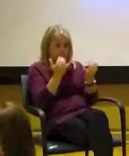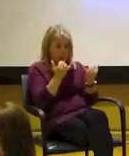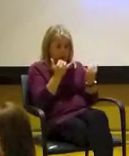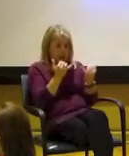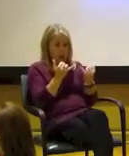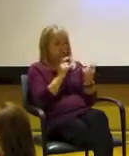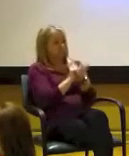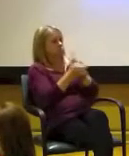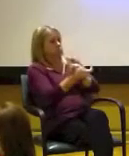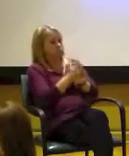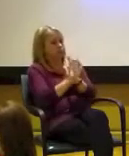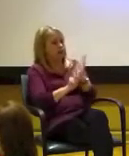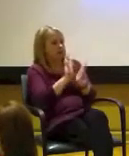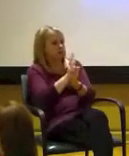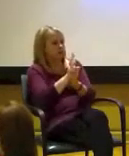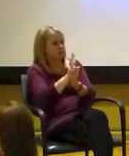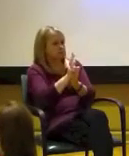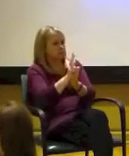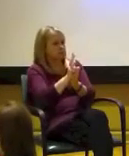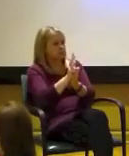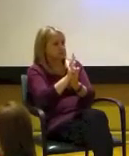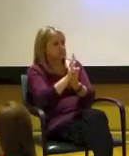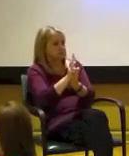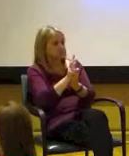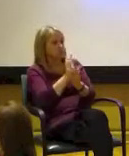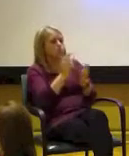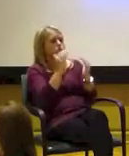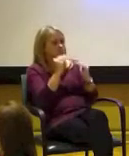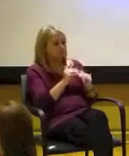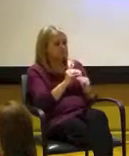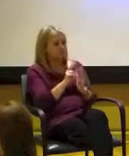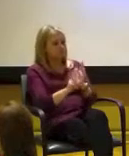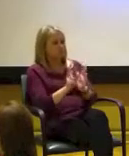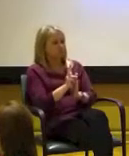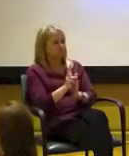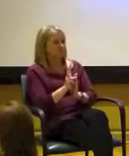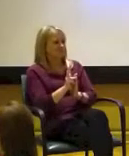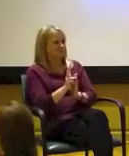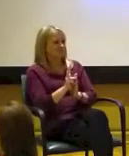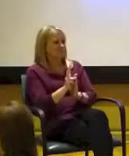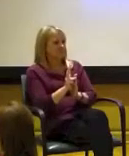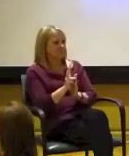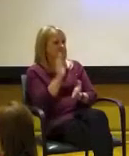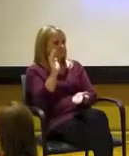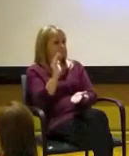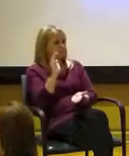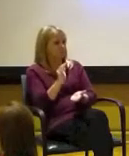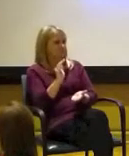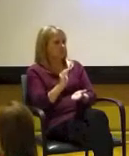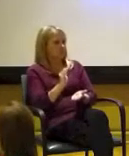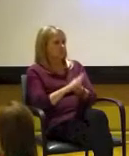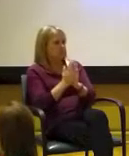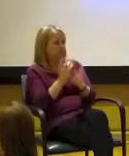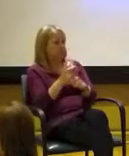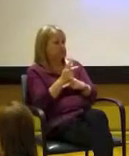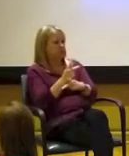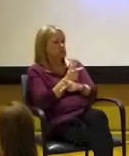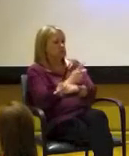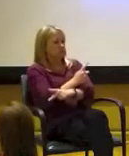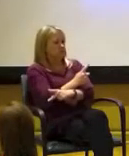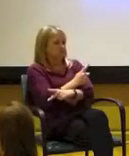only stay dry for 3 hours. And now they can only stay dry for 2 hours. So things are getting